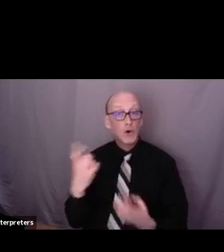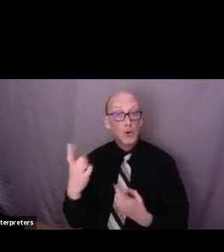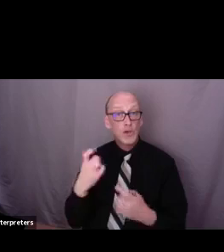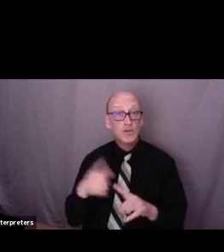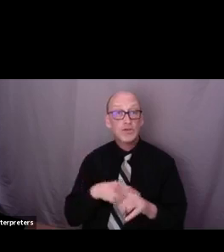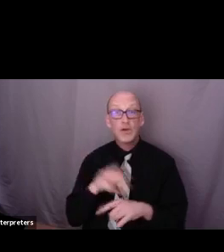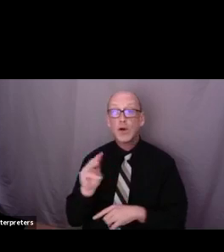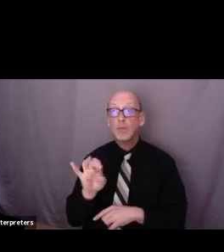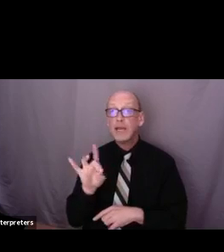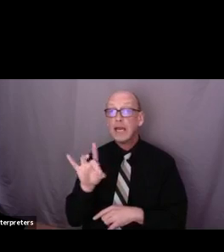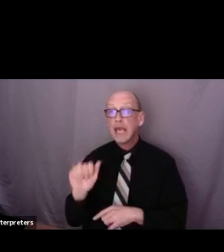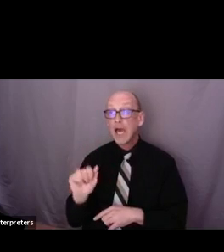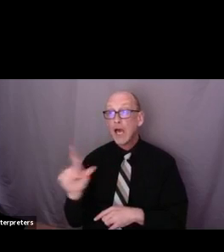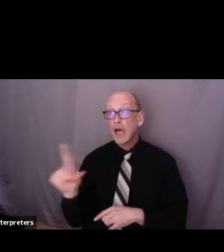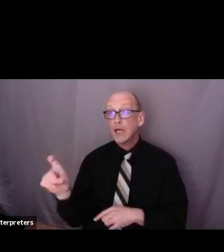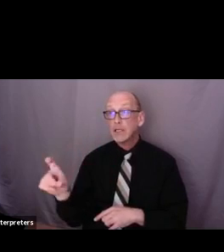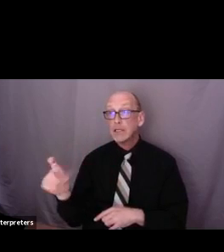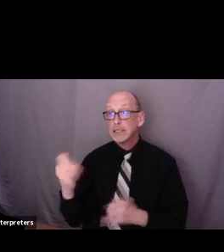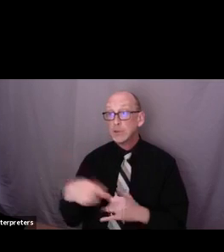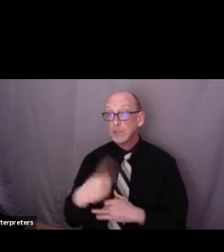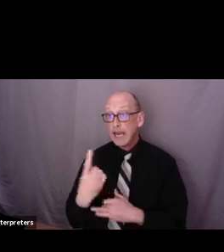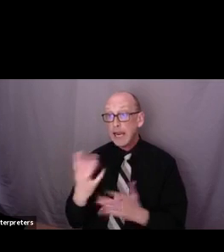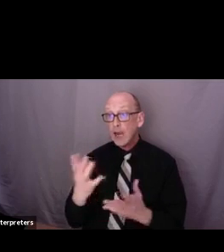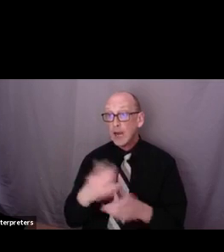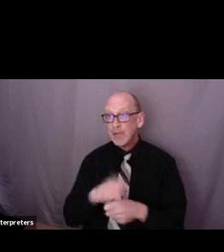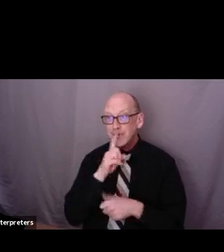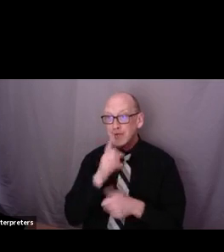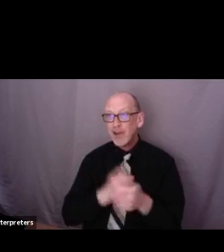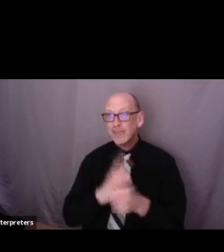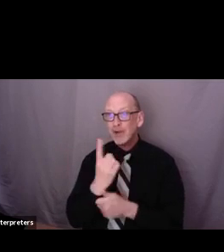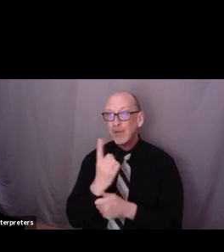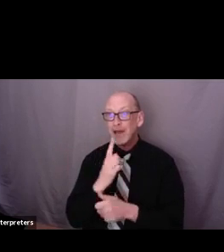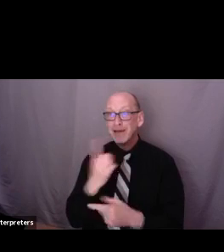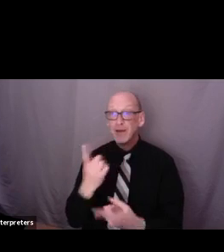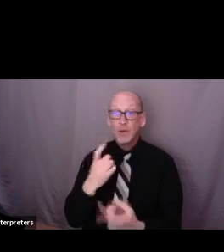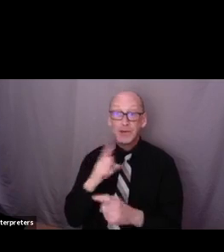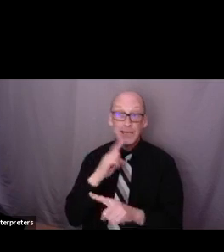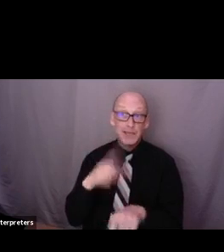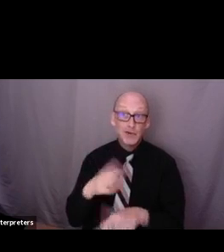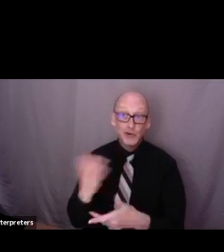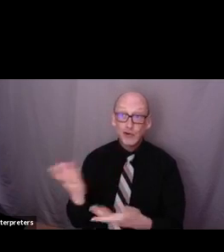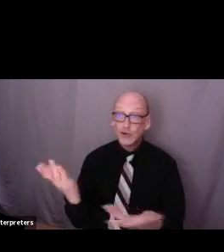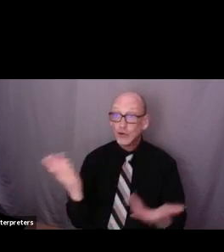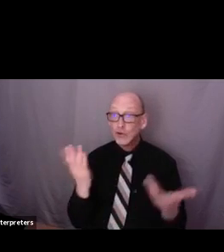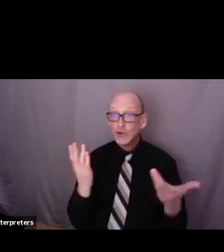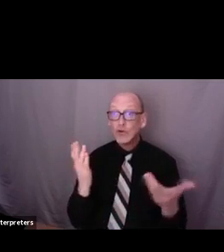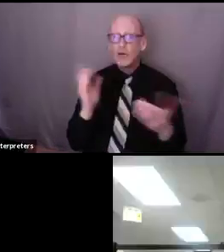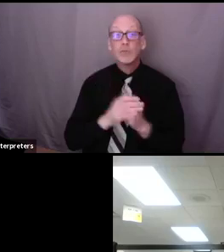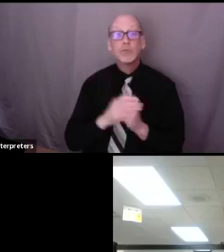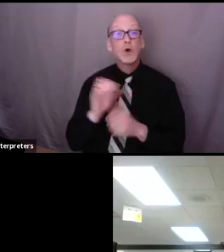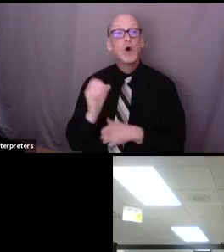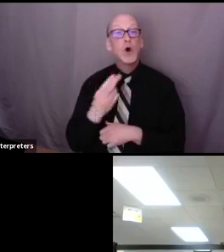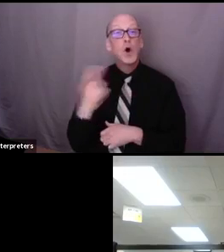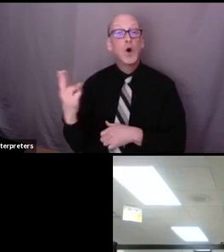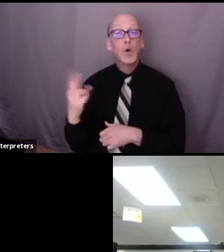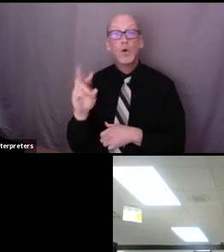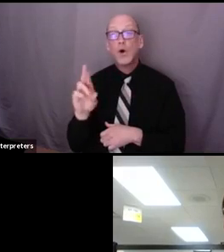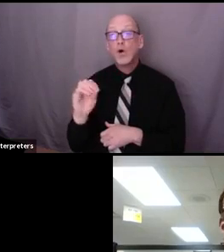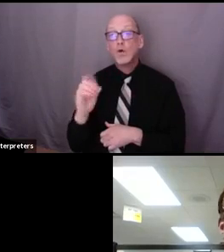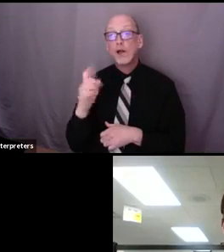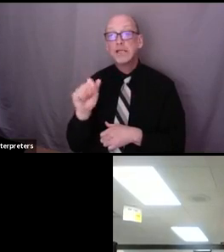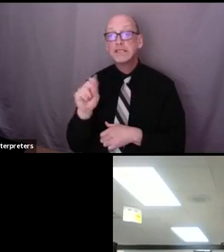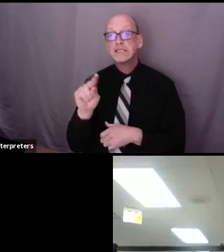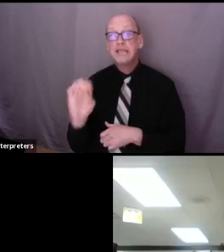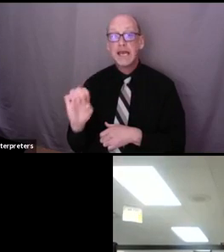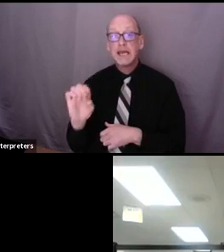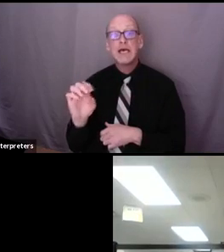our media today? I want to make sure everybody's questions. Oh, and Roxanne is saying